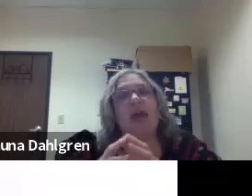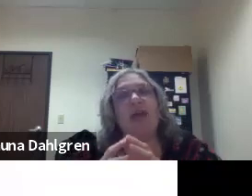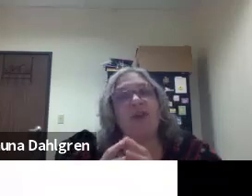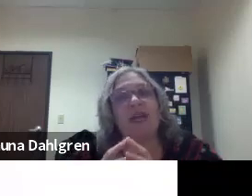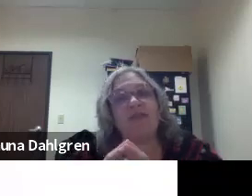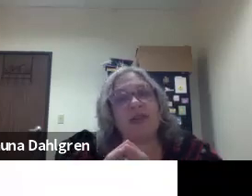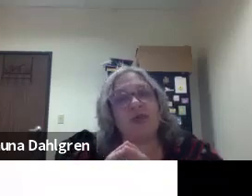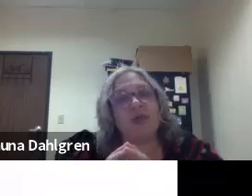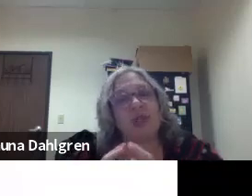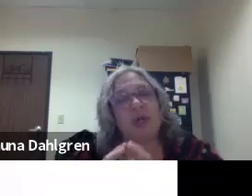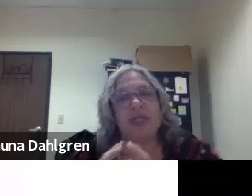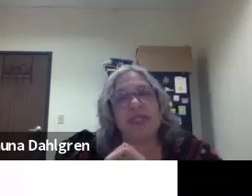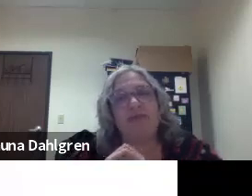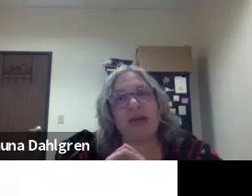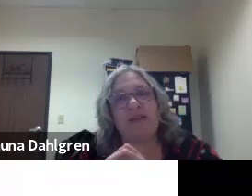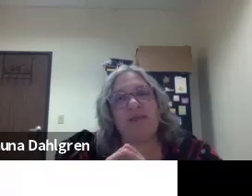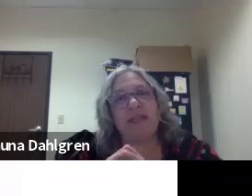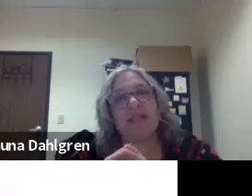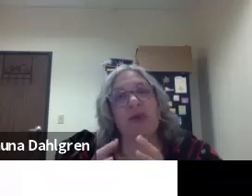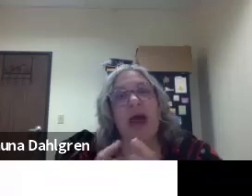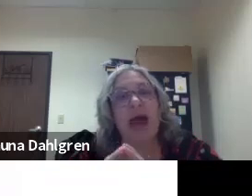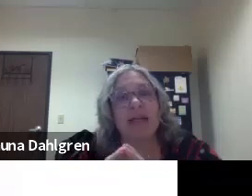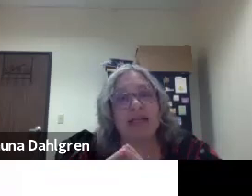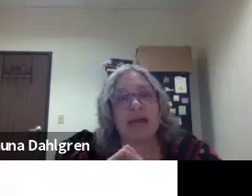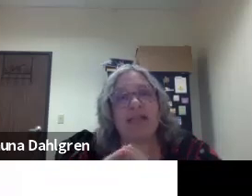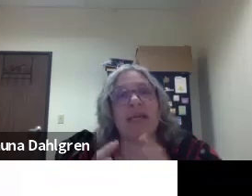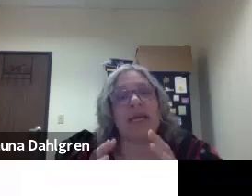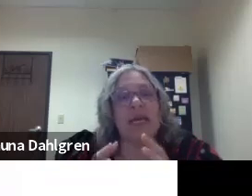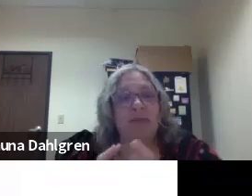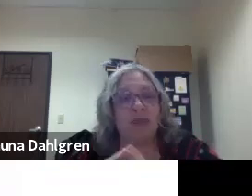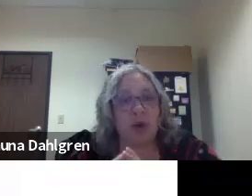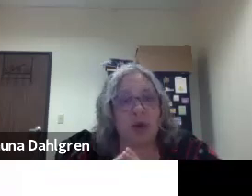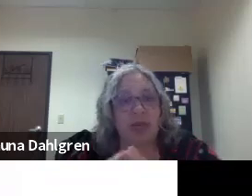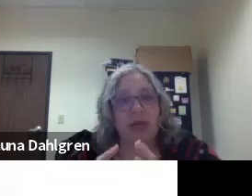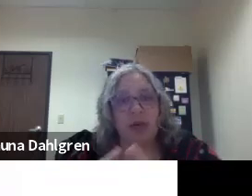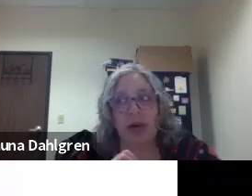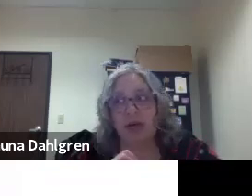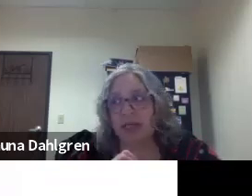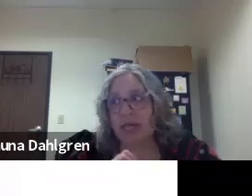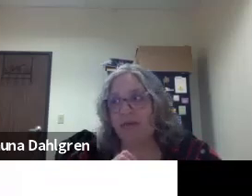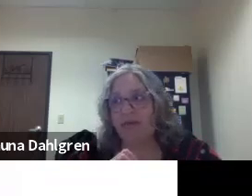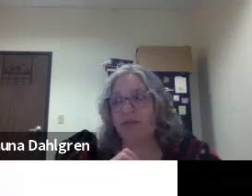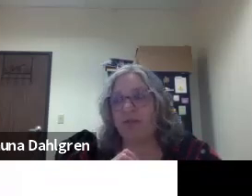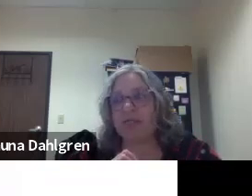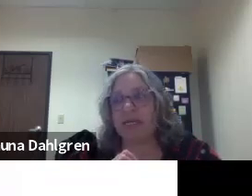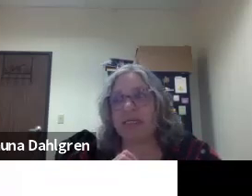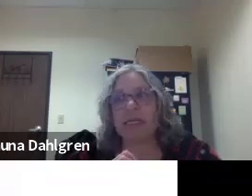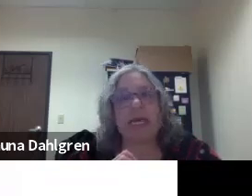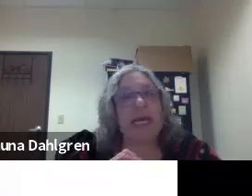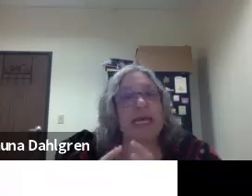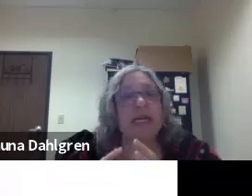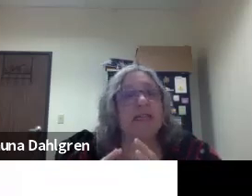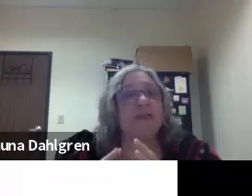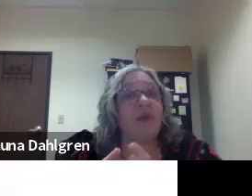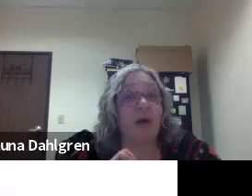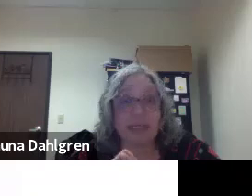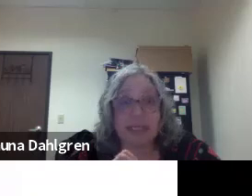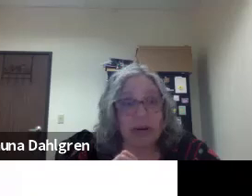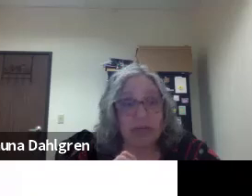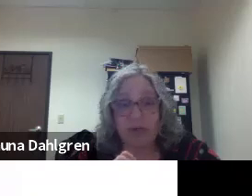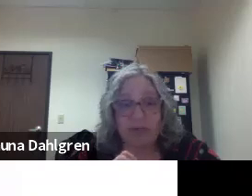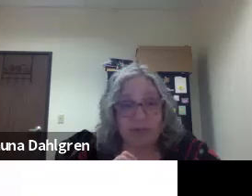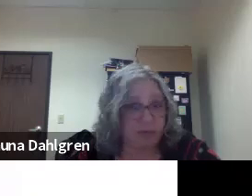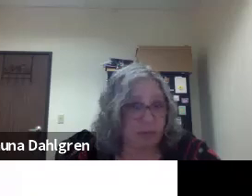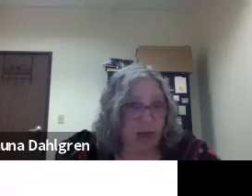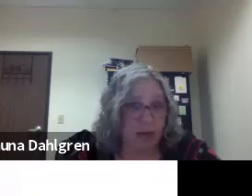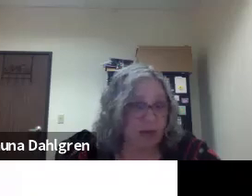one way for individuals who receive benefits to access employment or other types of services. It is